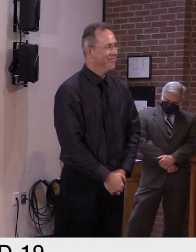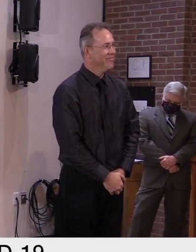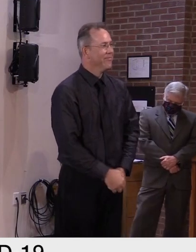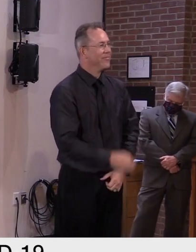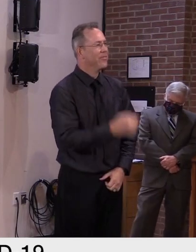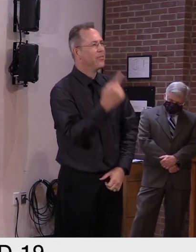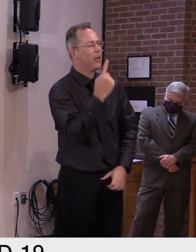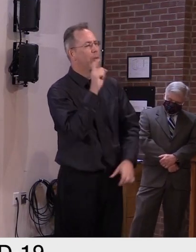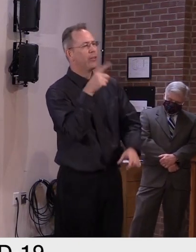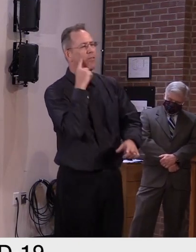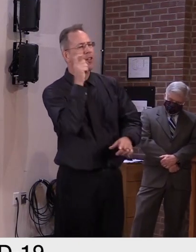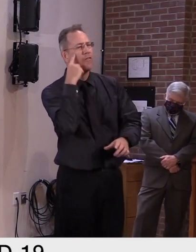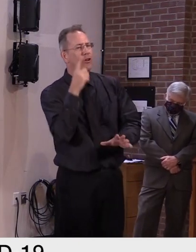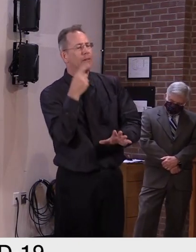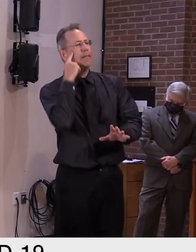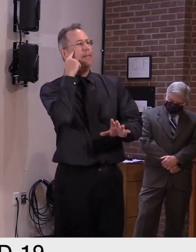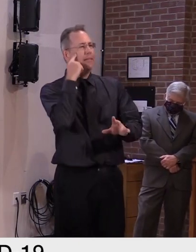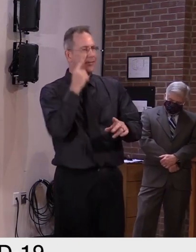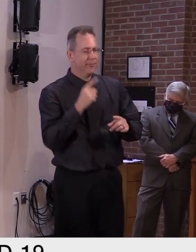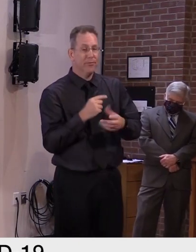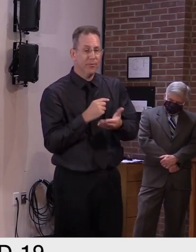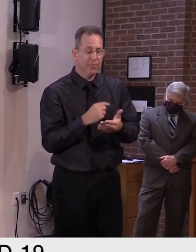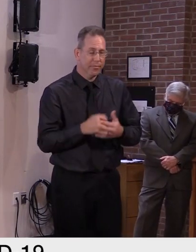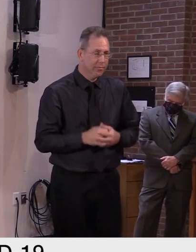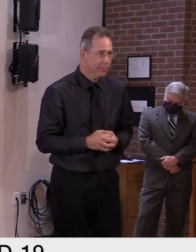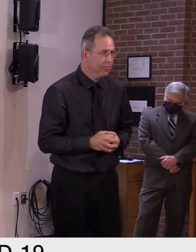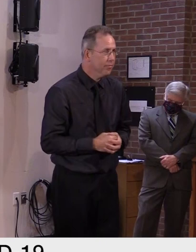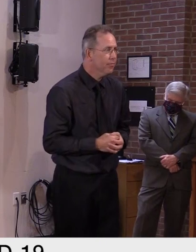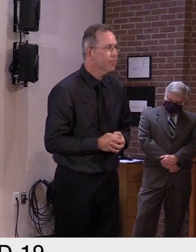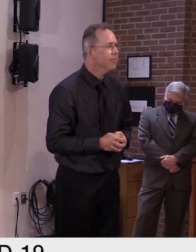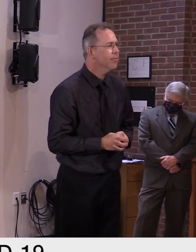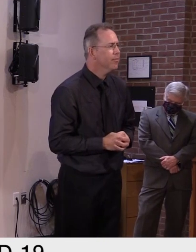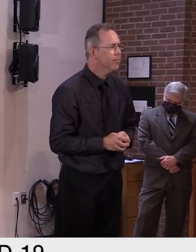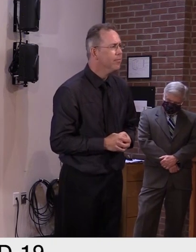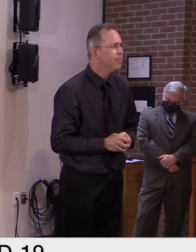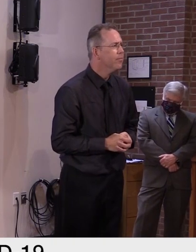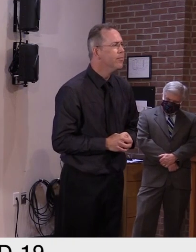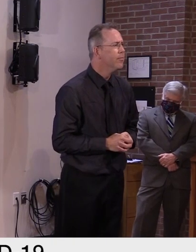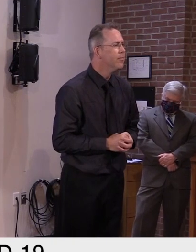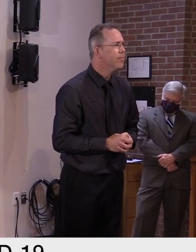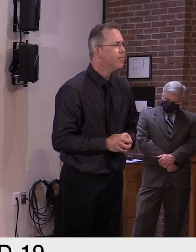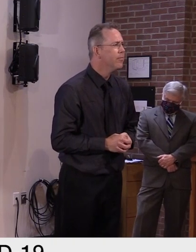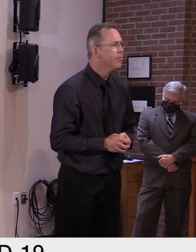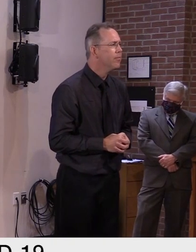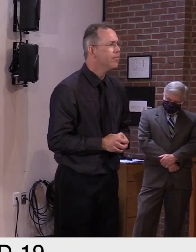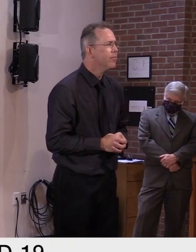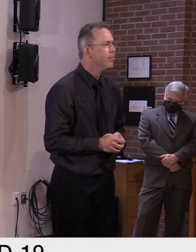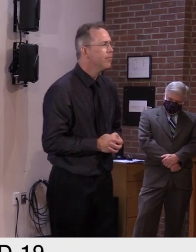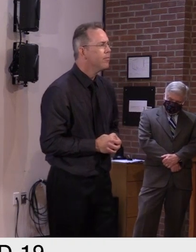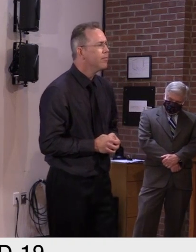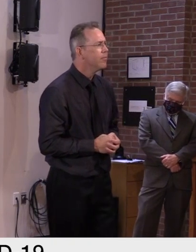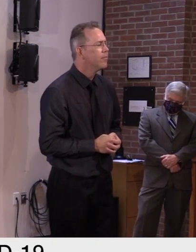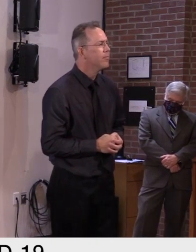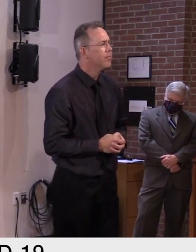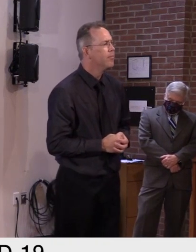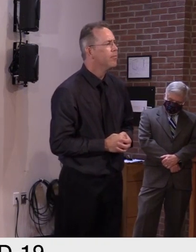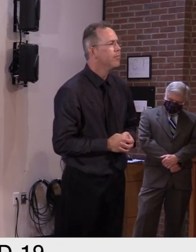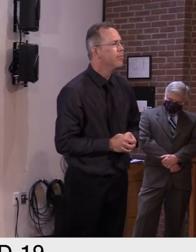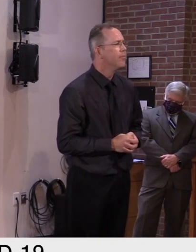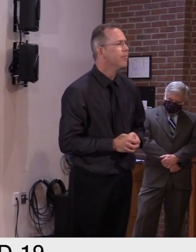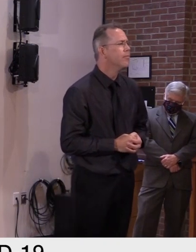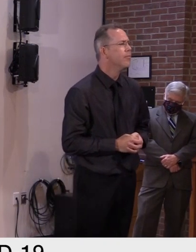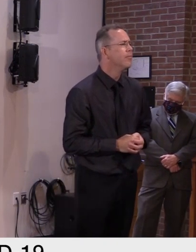Always talk about civility in campaigns and the political process, and just wondering your reaction to the threats that the